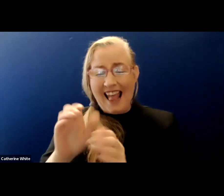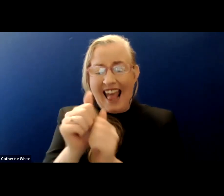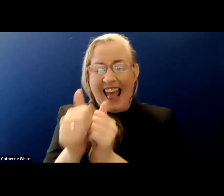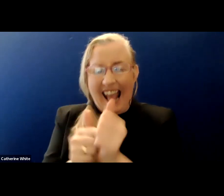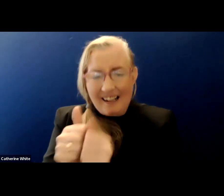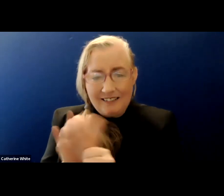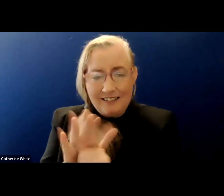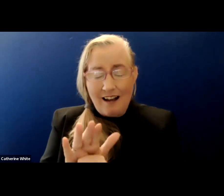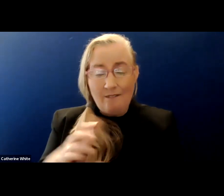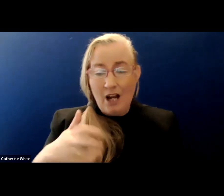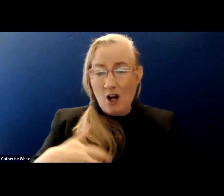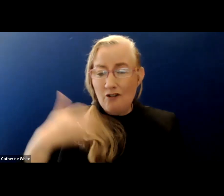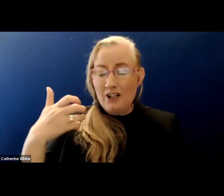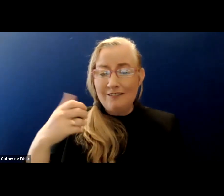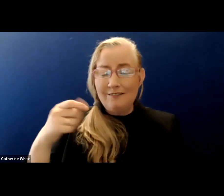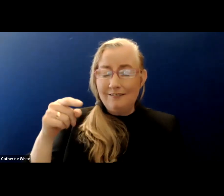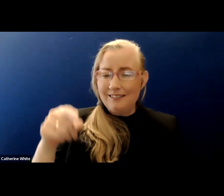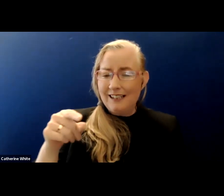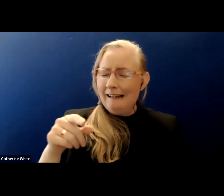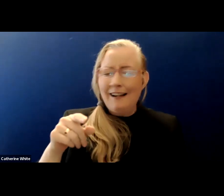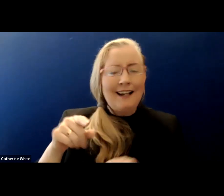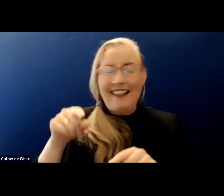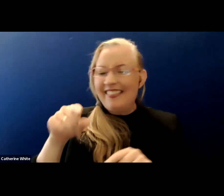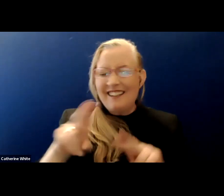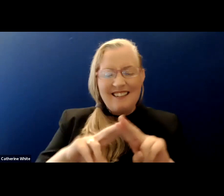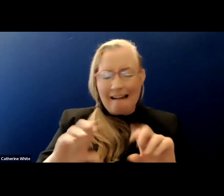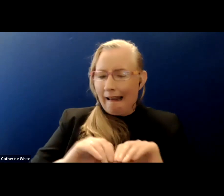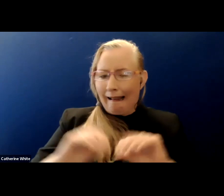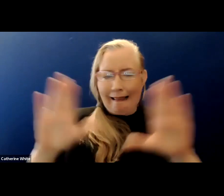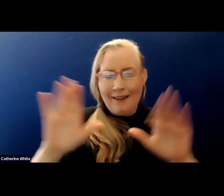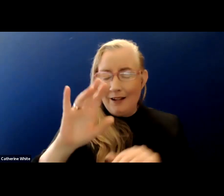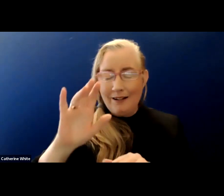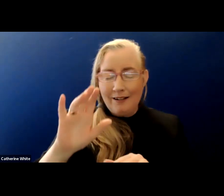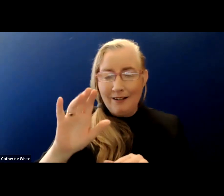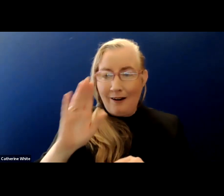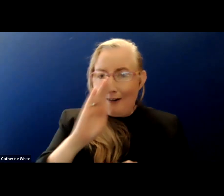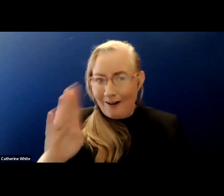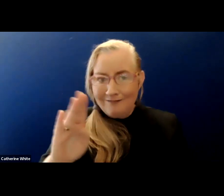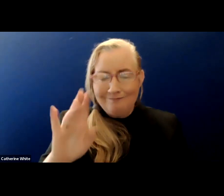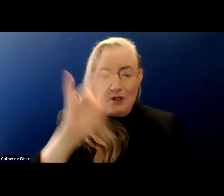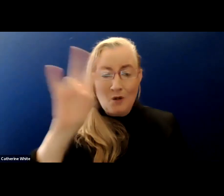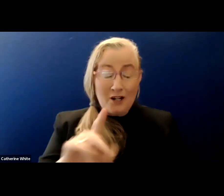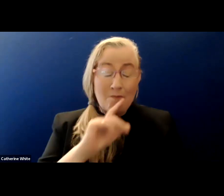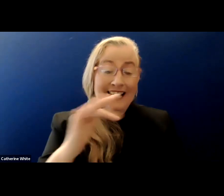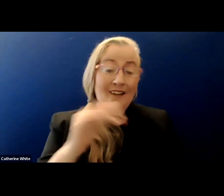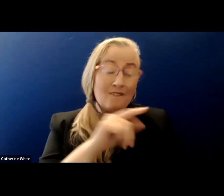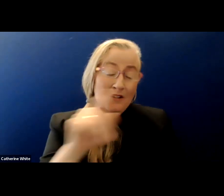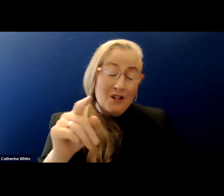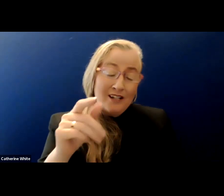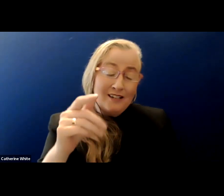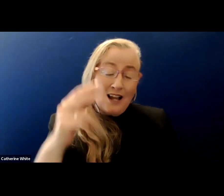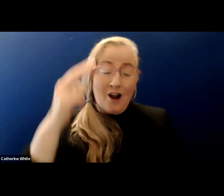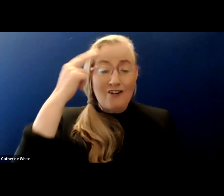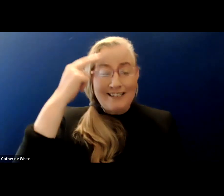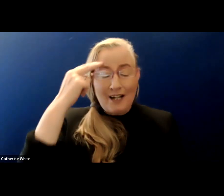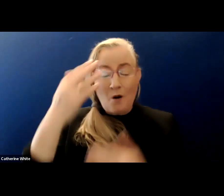So, I mean, it's not a clear-cut question, right? But if we look at the customary understanding of what type